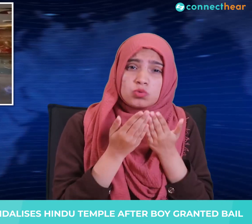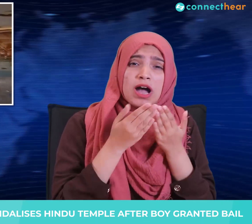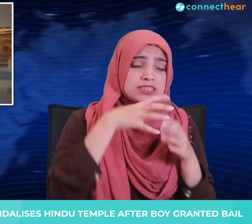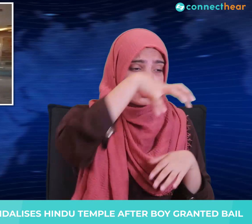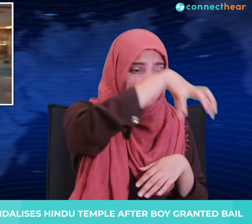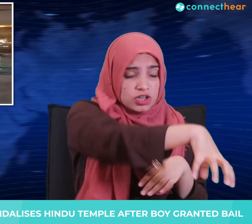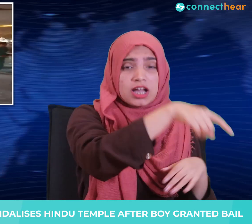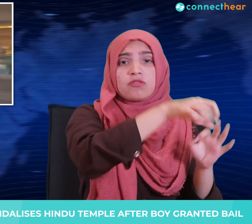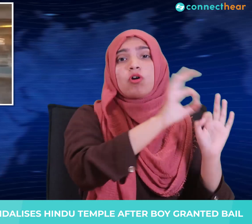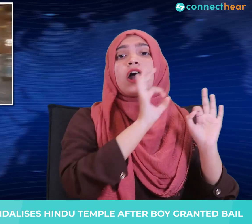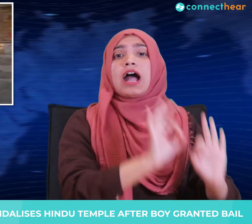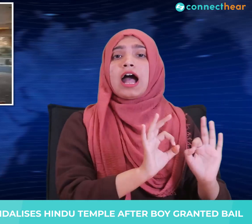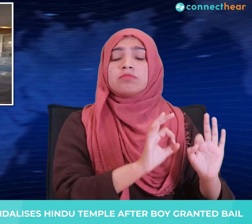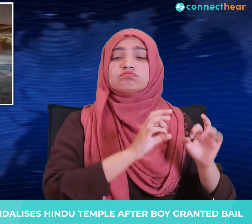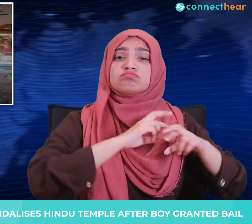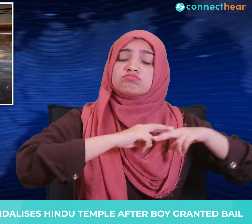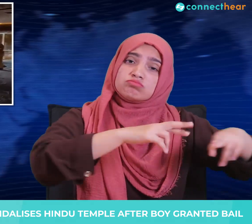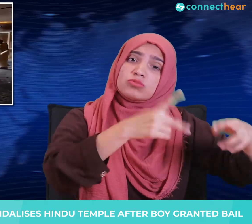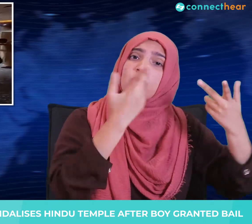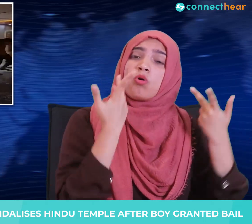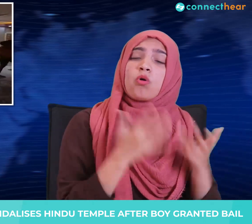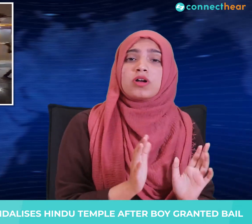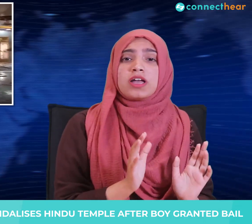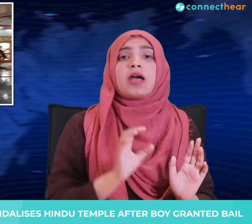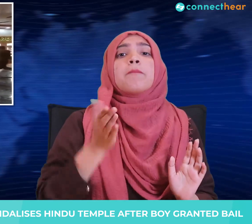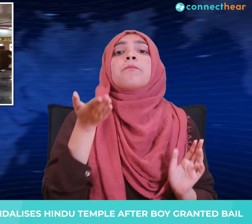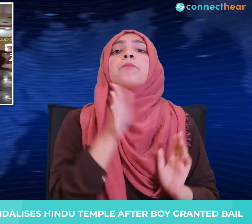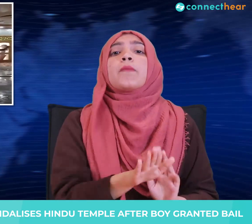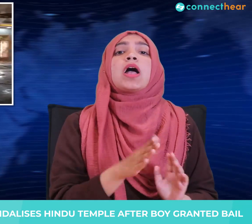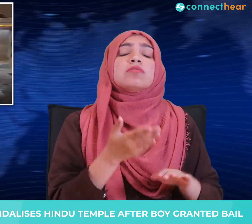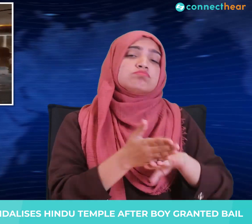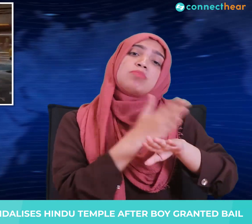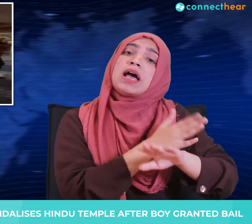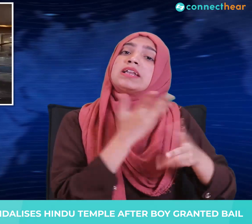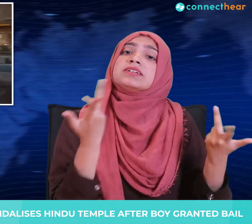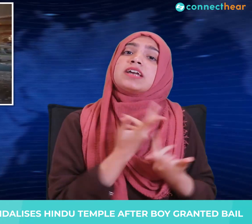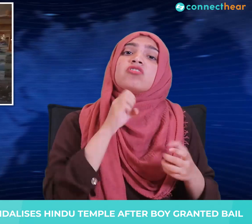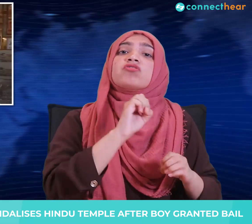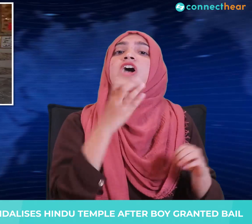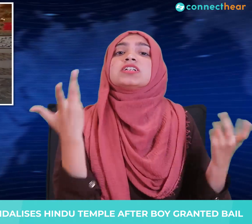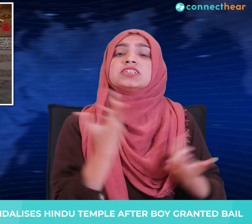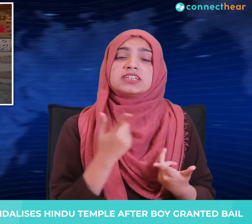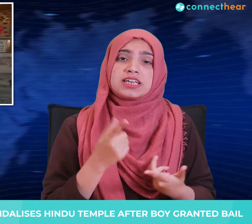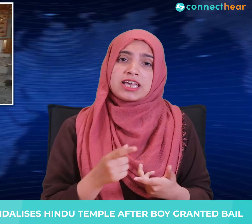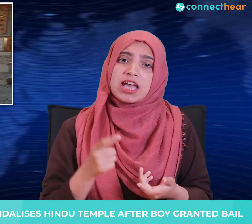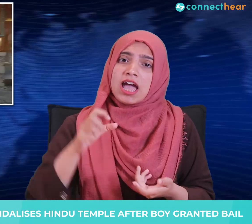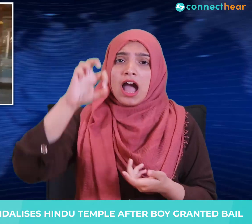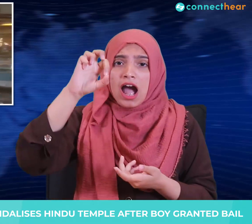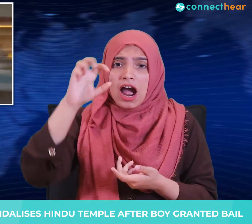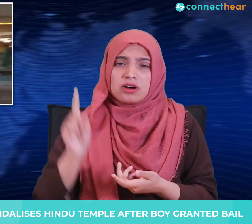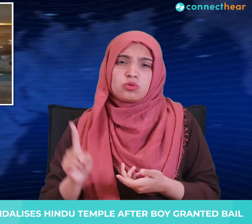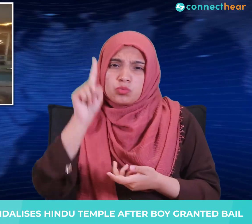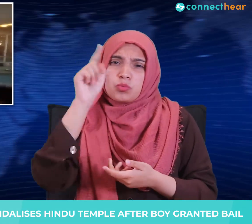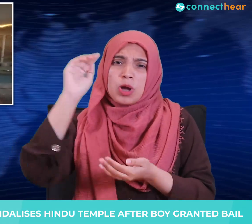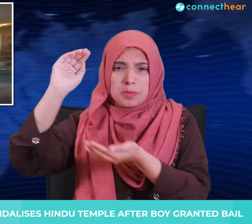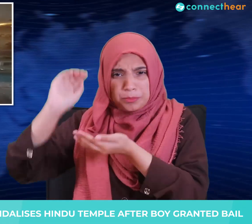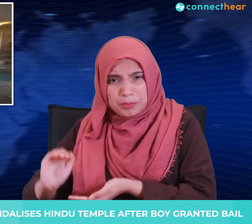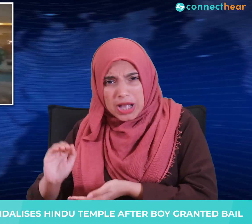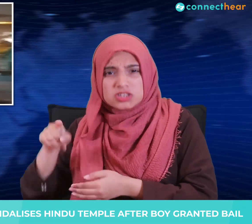after an 80-year-old Hindu boy, who allegedly urinated in a local seminary, who allegedly granted bail by a local